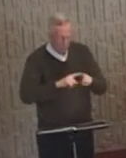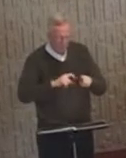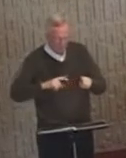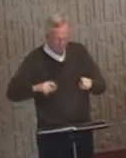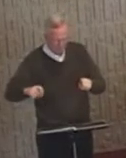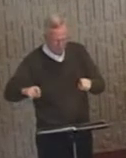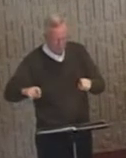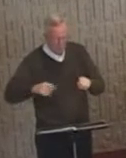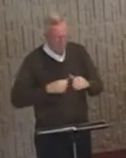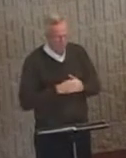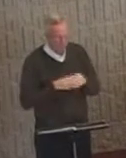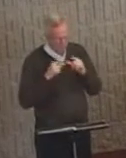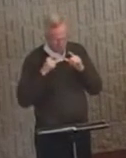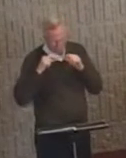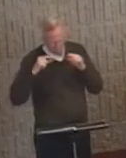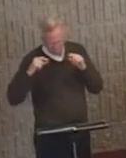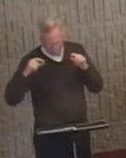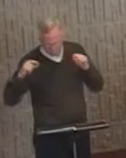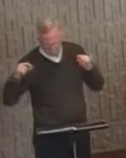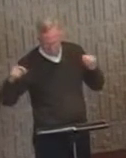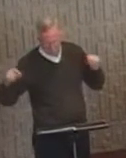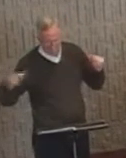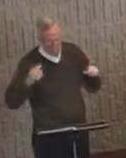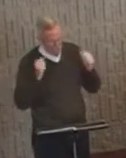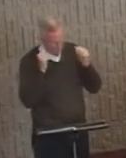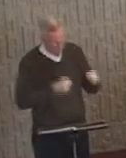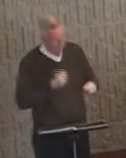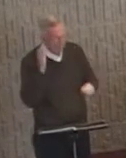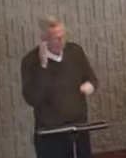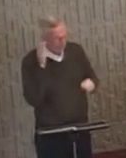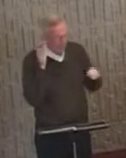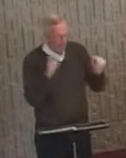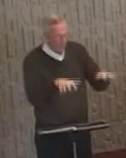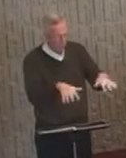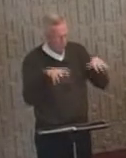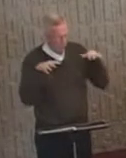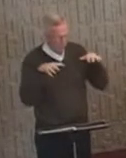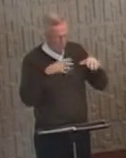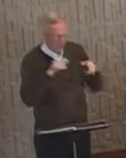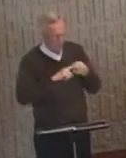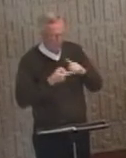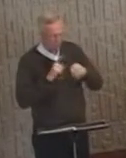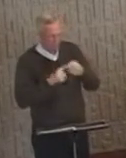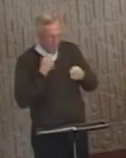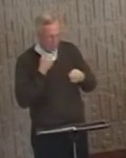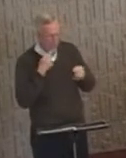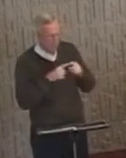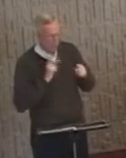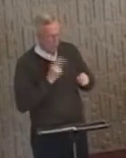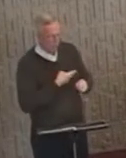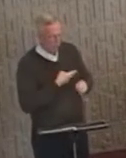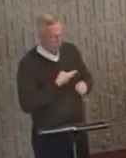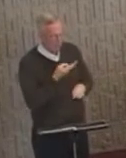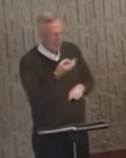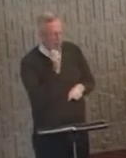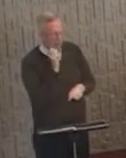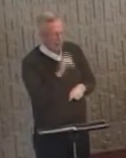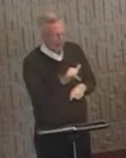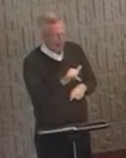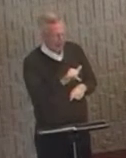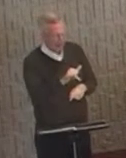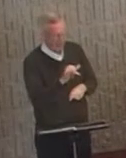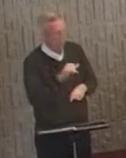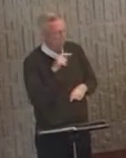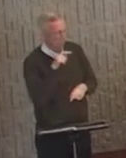Murmur, murmur, murmur, murmur. We can hear the crowds and our friends say to us, "Hey, I see you got